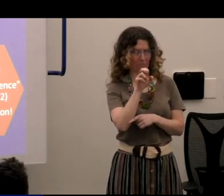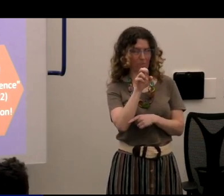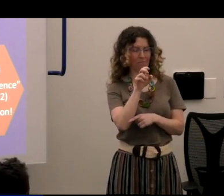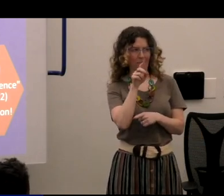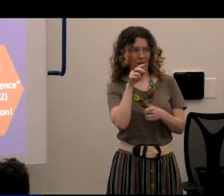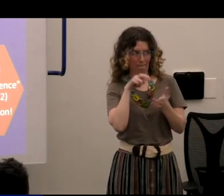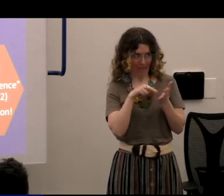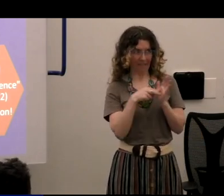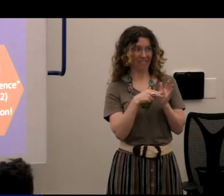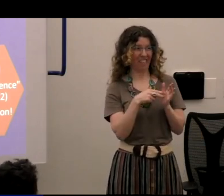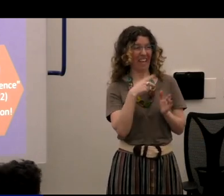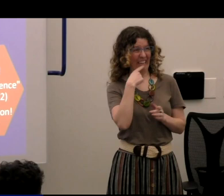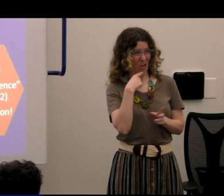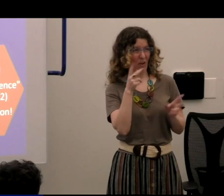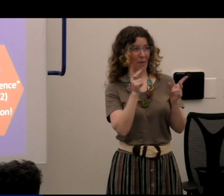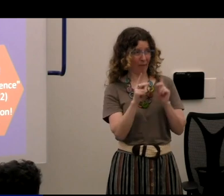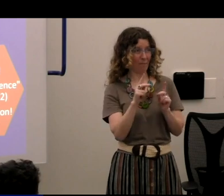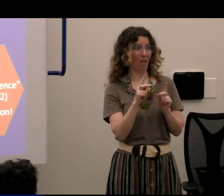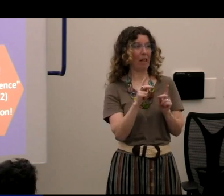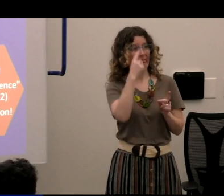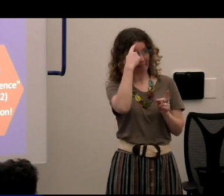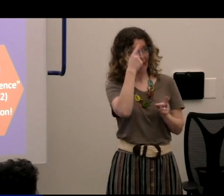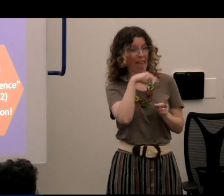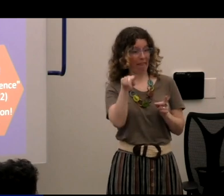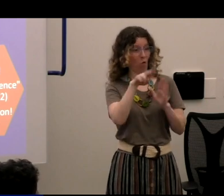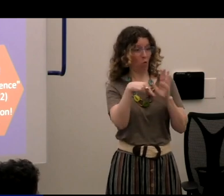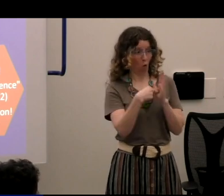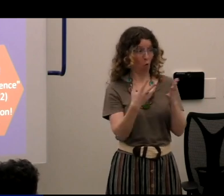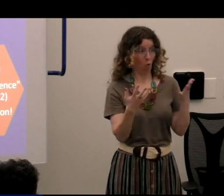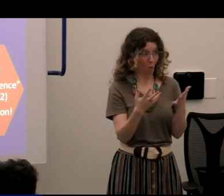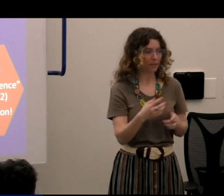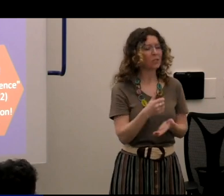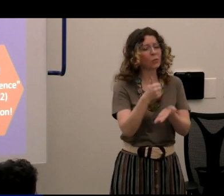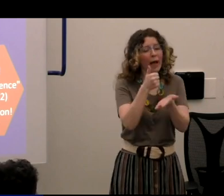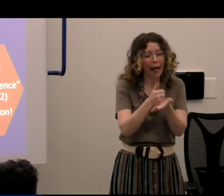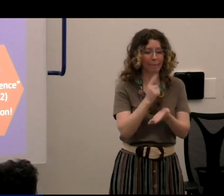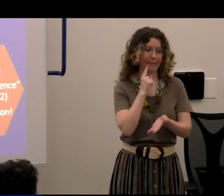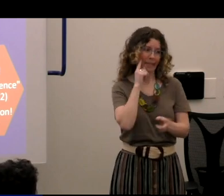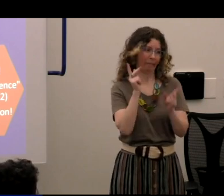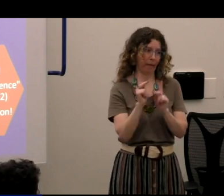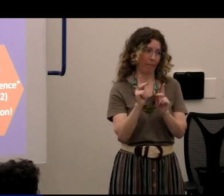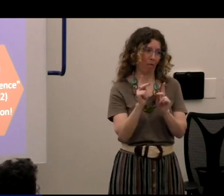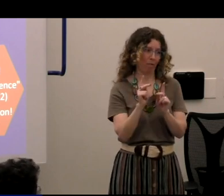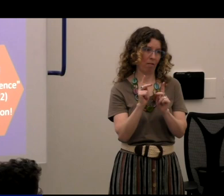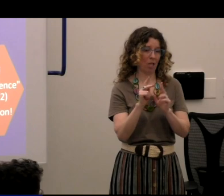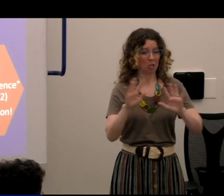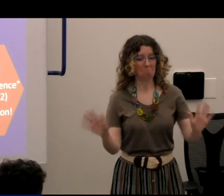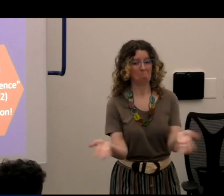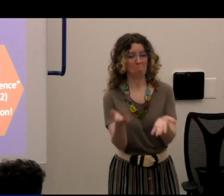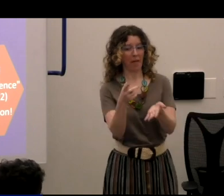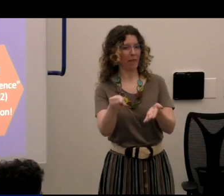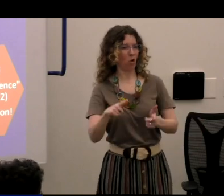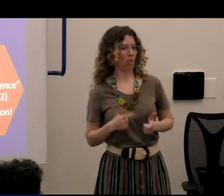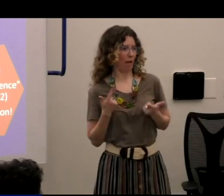2022. Now, hearing benevolence means essentially that hearing people think that their role is to help deaf